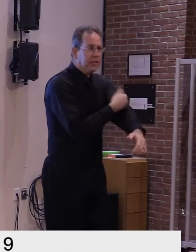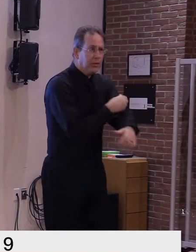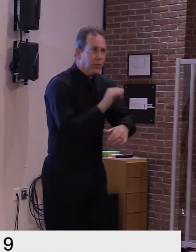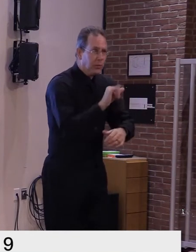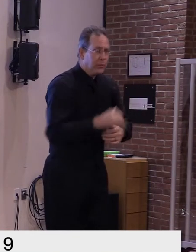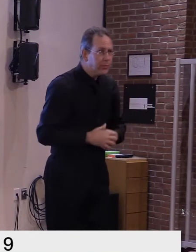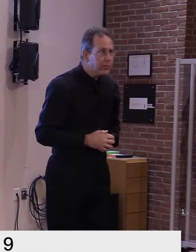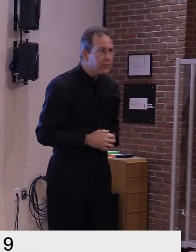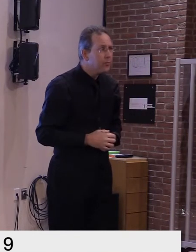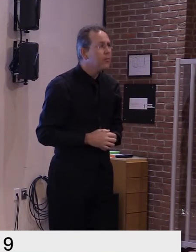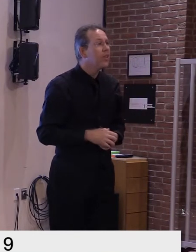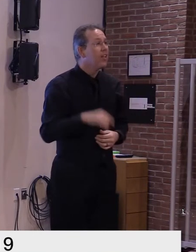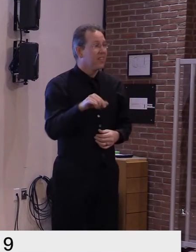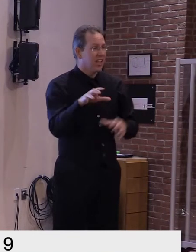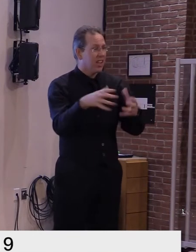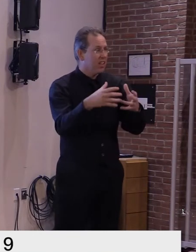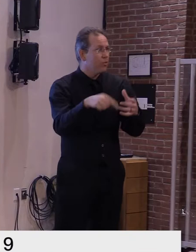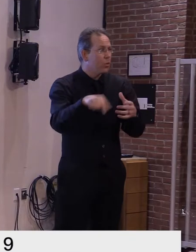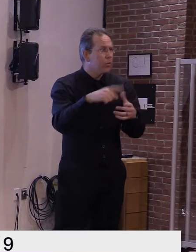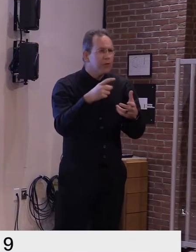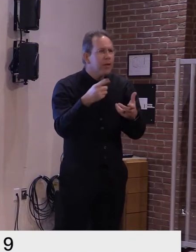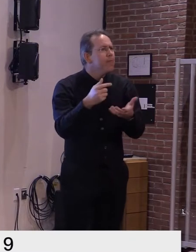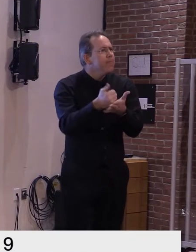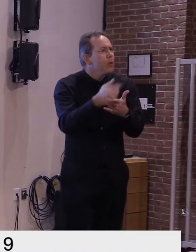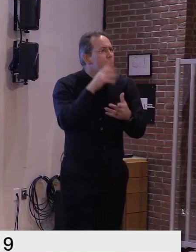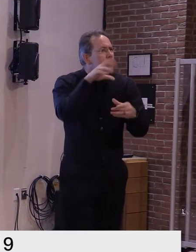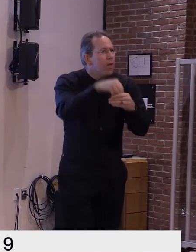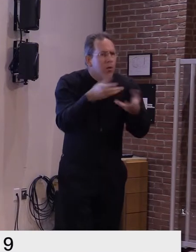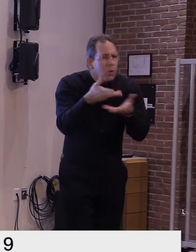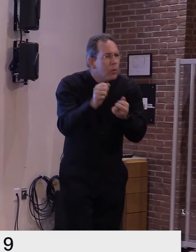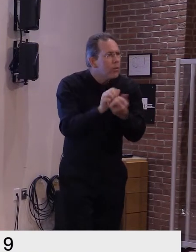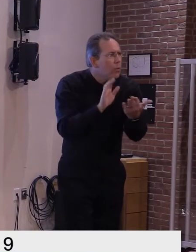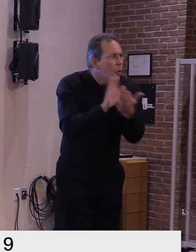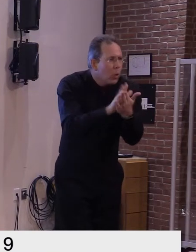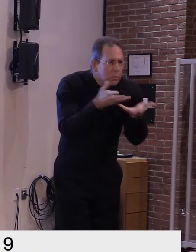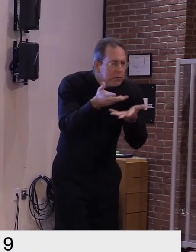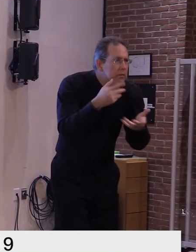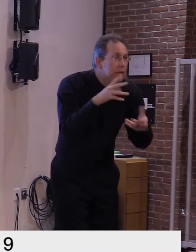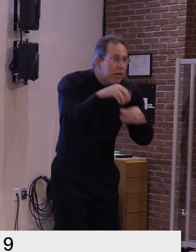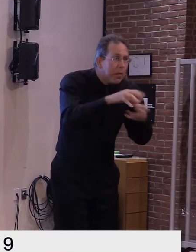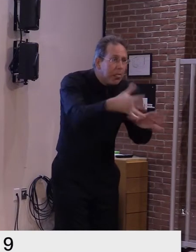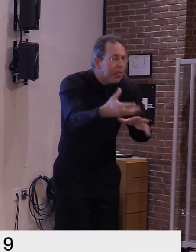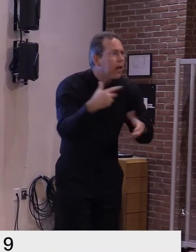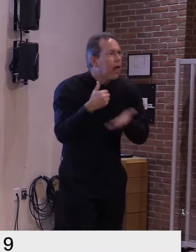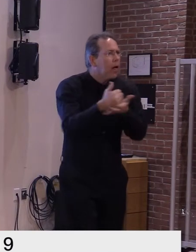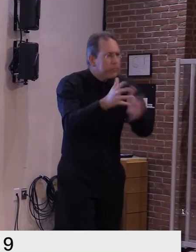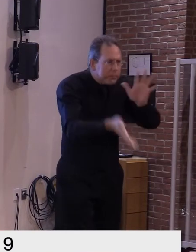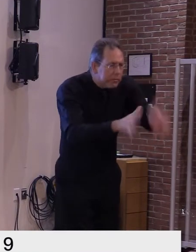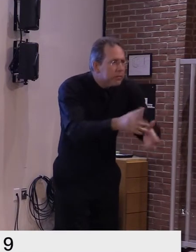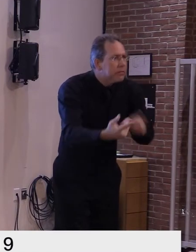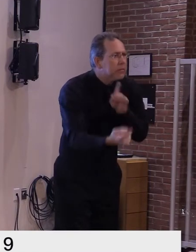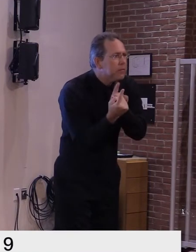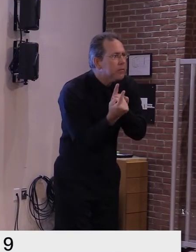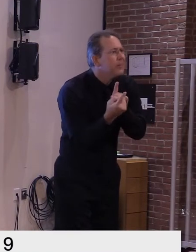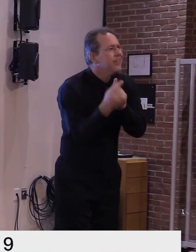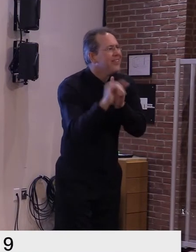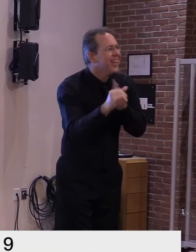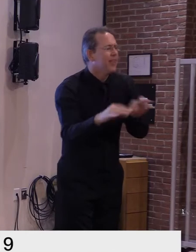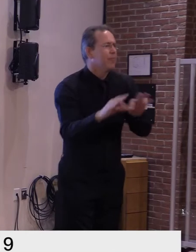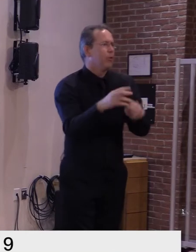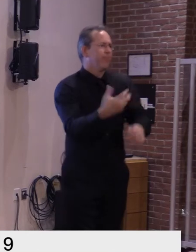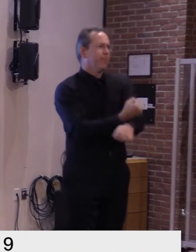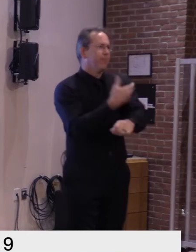individuals ready for transport even before EMS arrives. They are directly involved in patient care. We